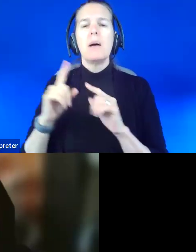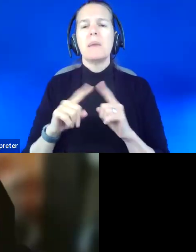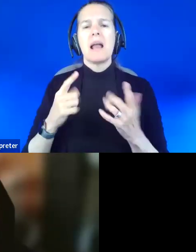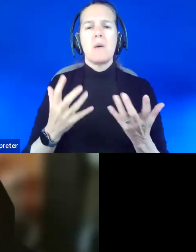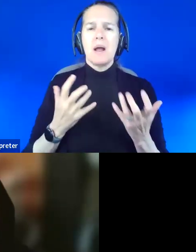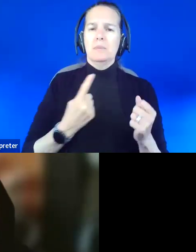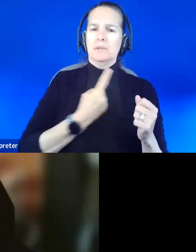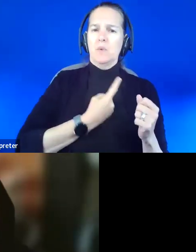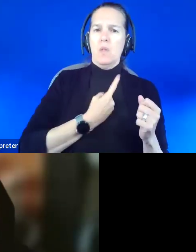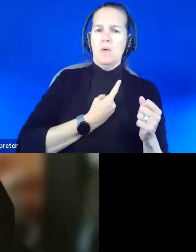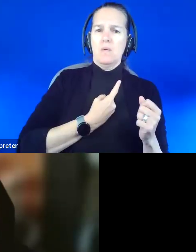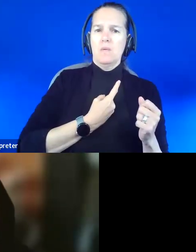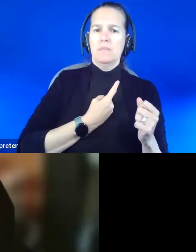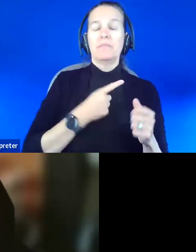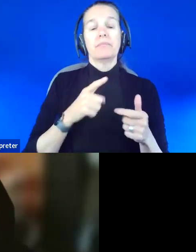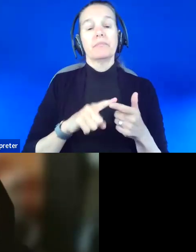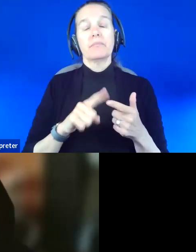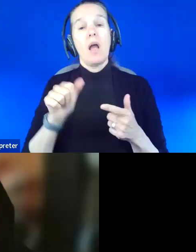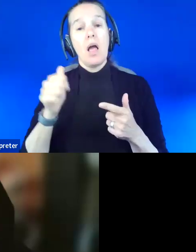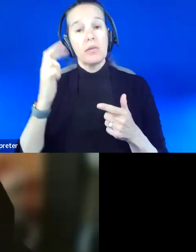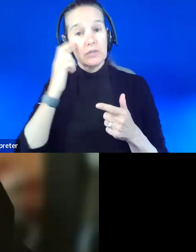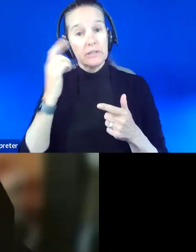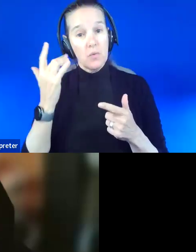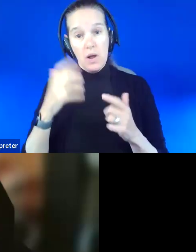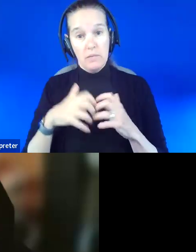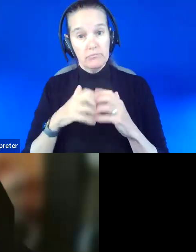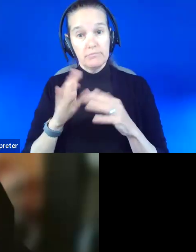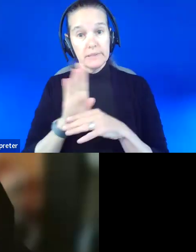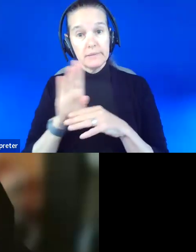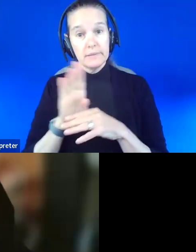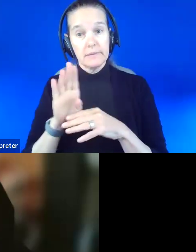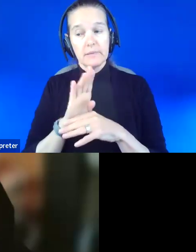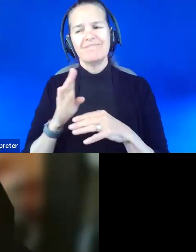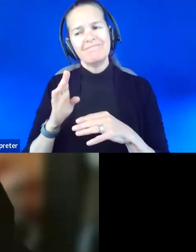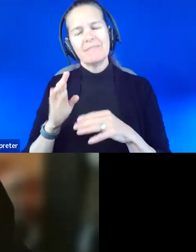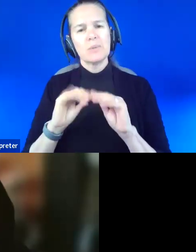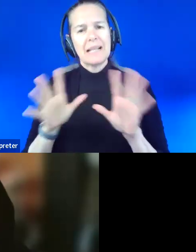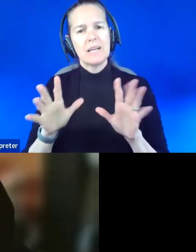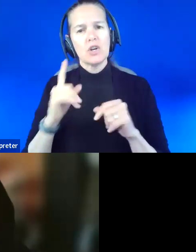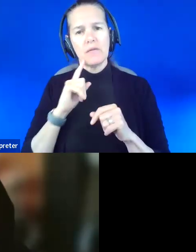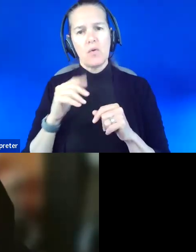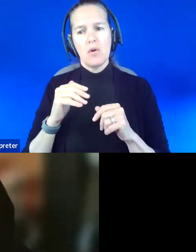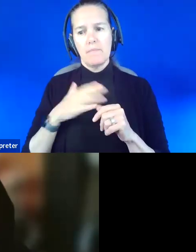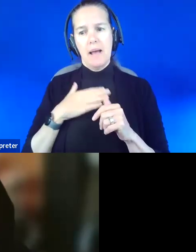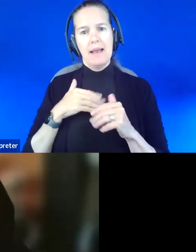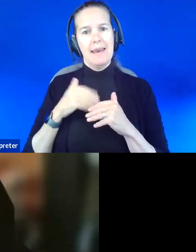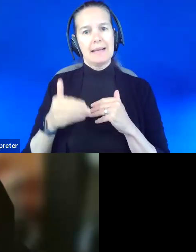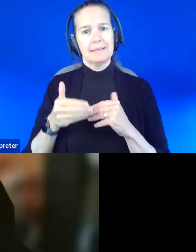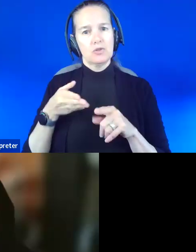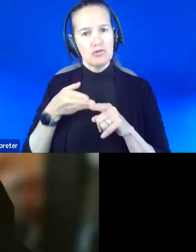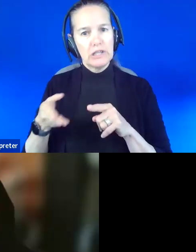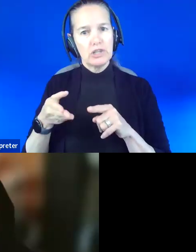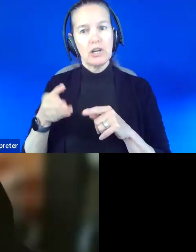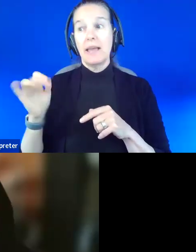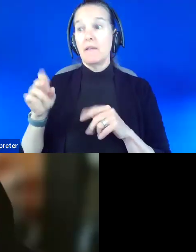One other motivation for me to start a business is that it was very clear that for the next step in a career, if I was going to be employed by